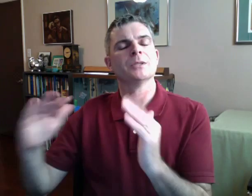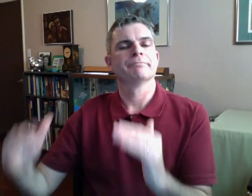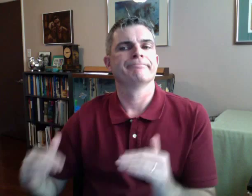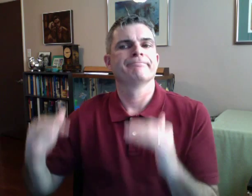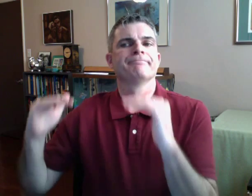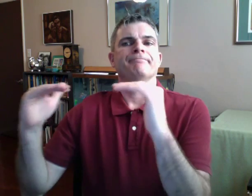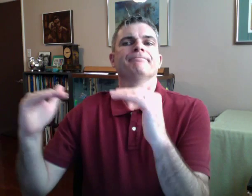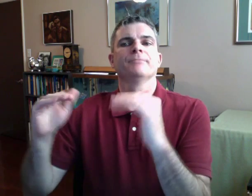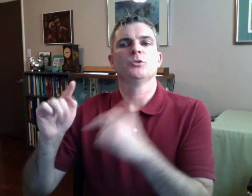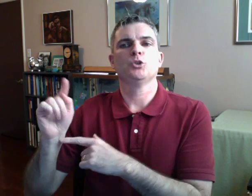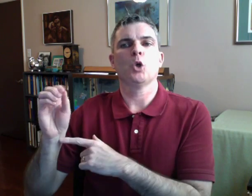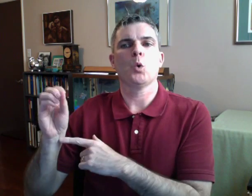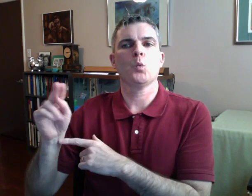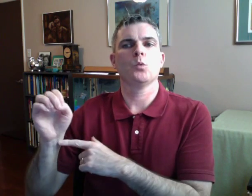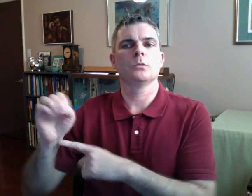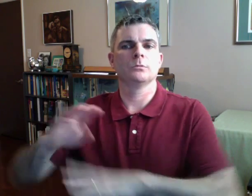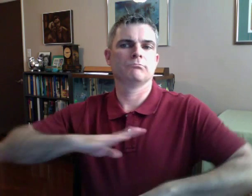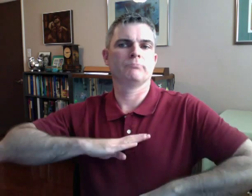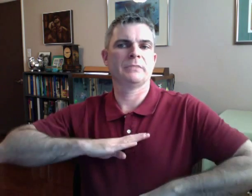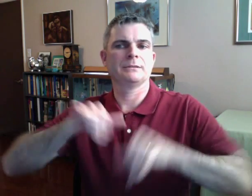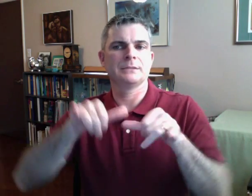by the consultagent or formal registers.